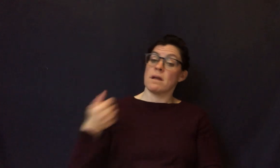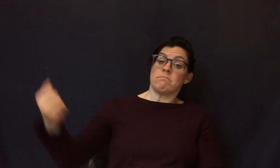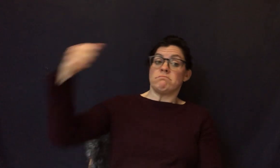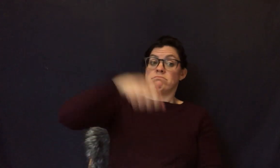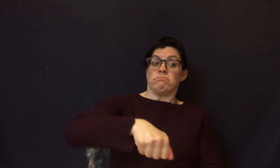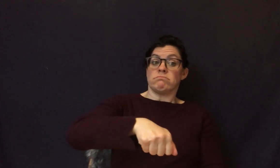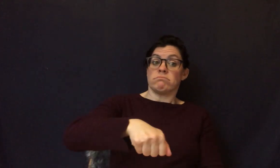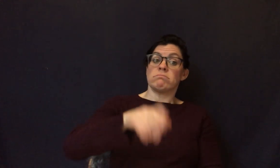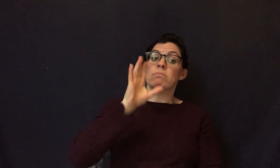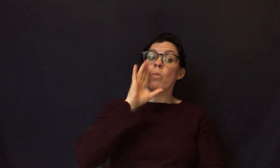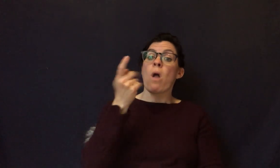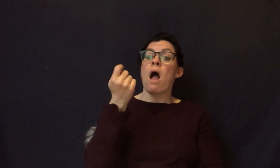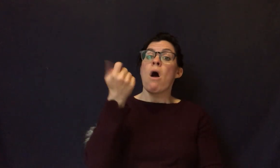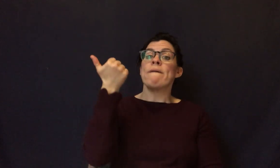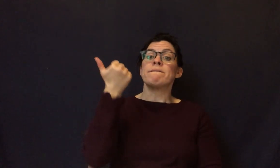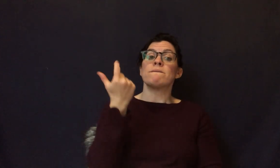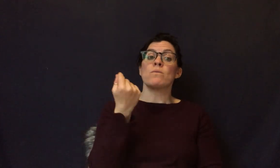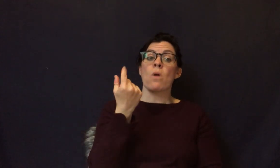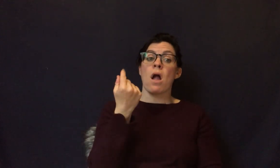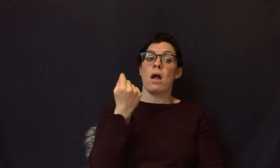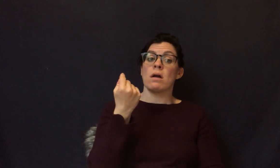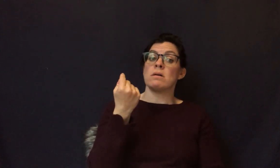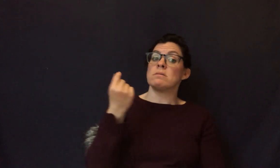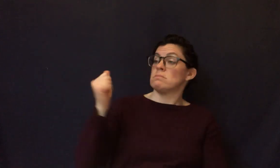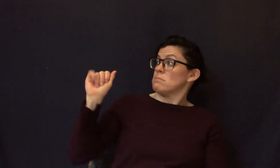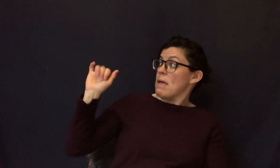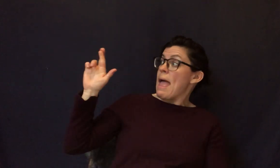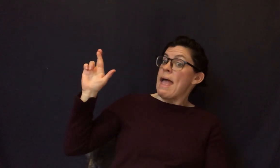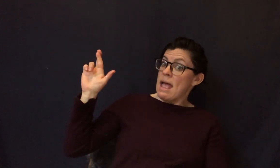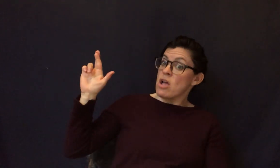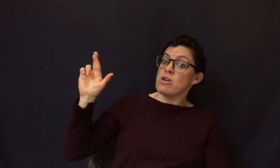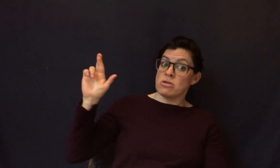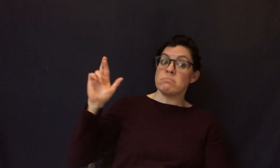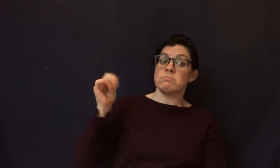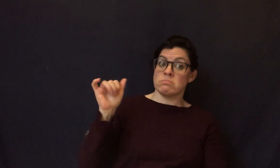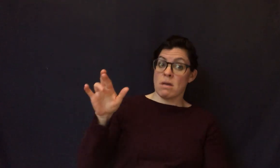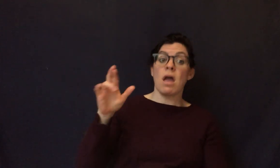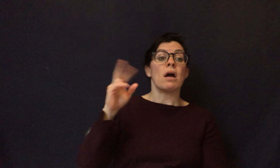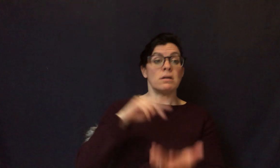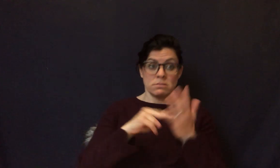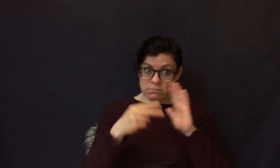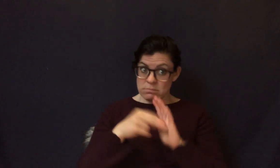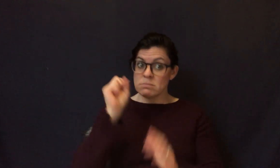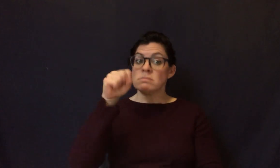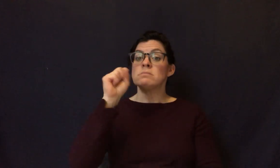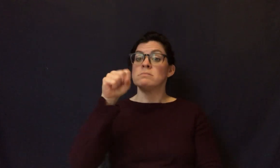I'm smothering it. I'm taking away the oxygen. Is that going to put the fire out? Yeah.